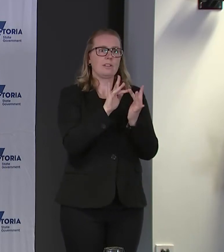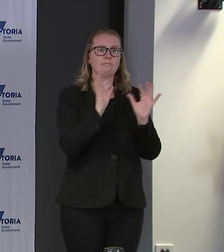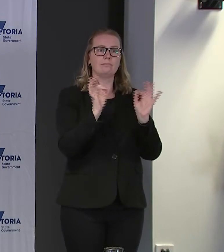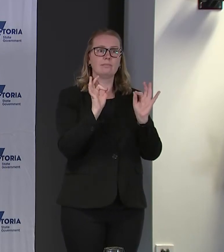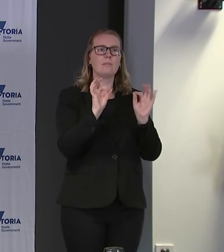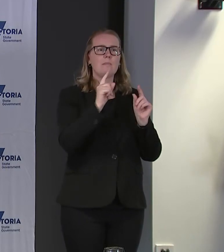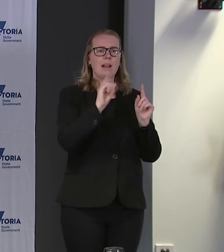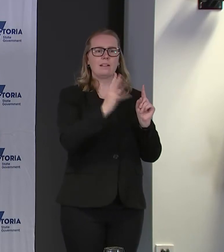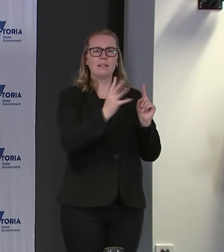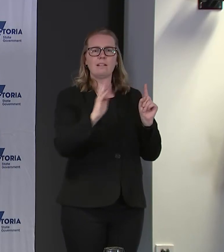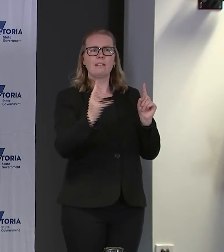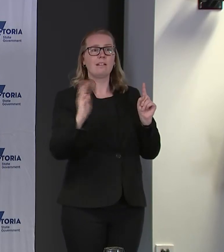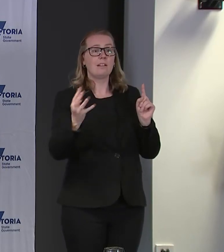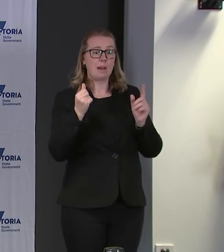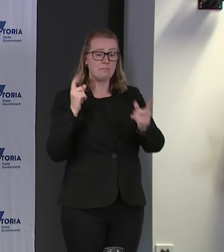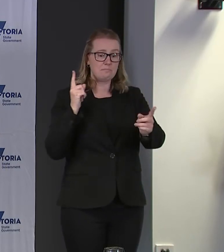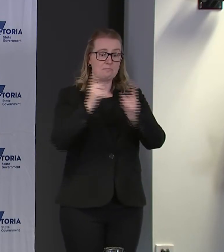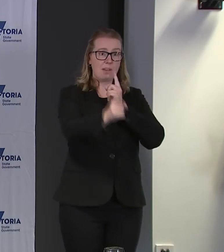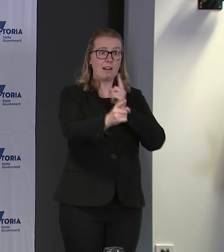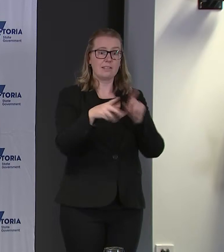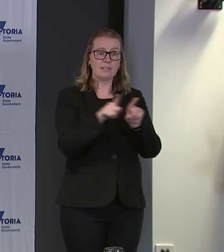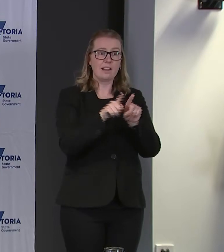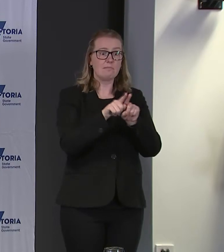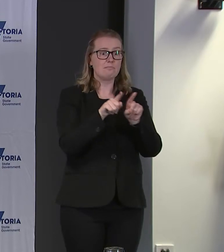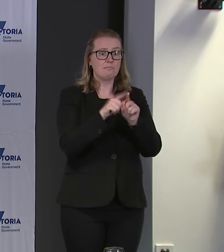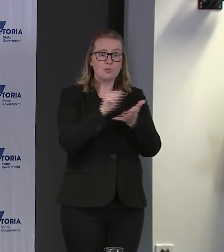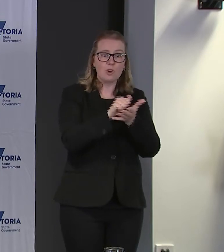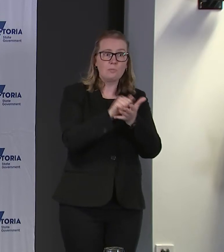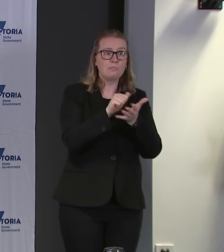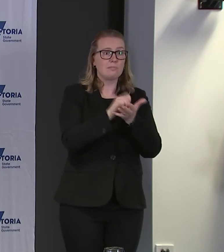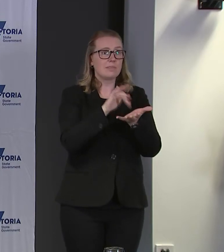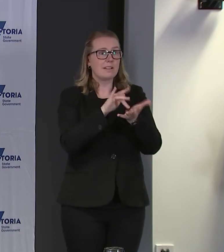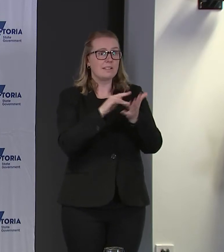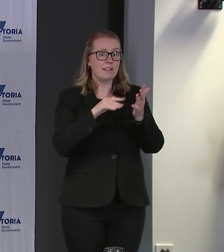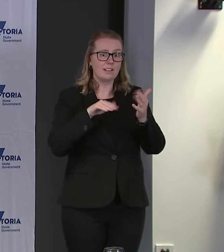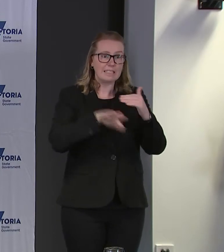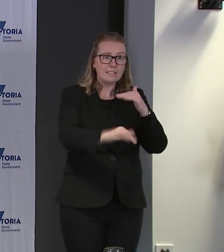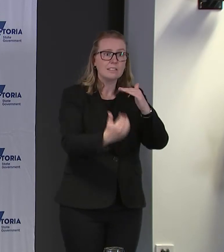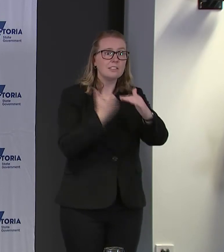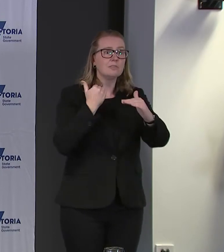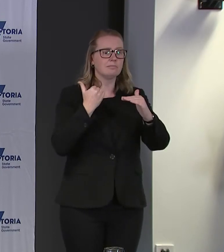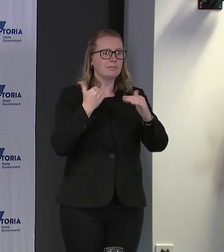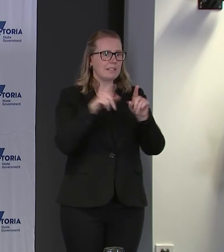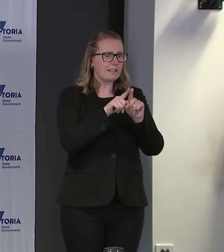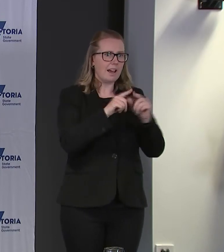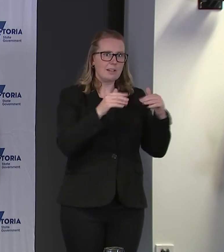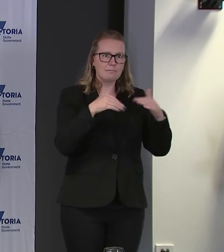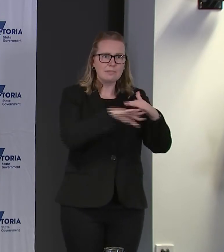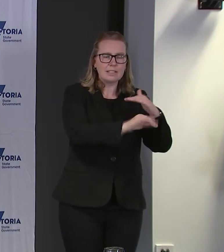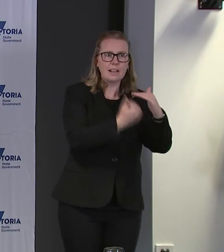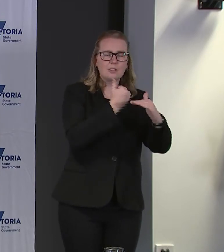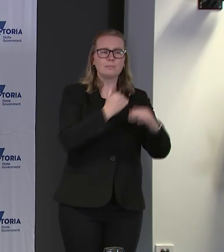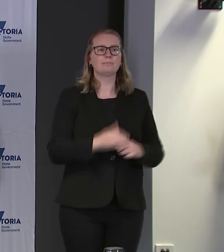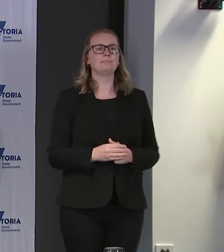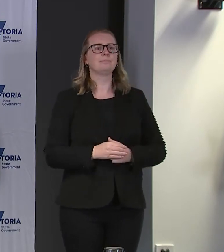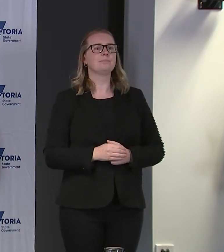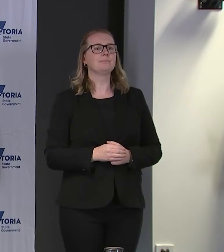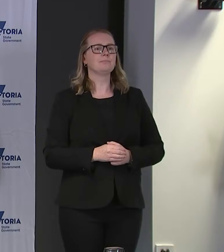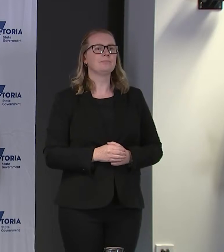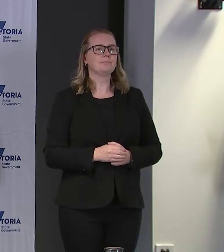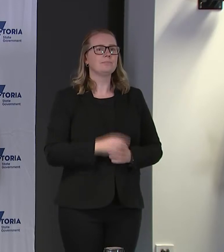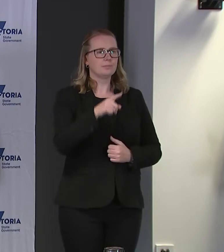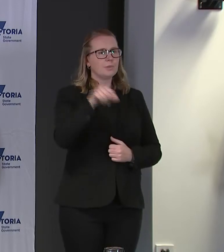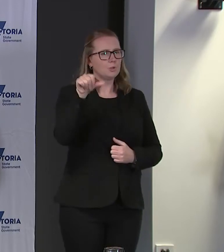sites for these individuals because they weren't quarantining already. But it has flagged that you should look at all of the